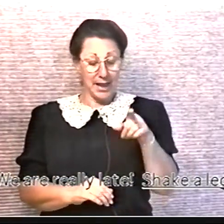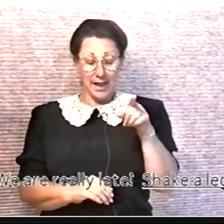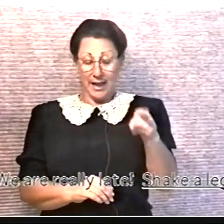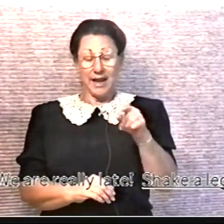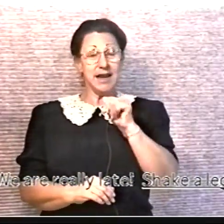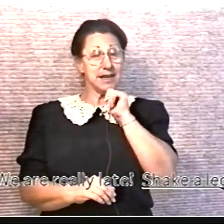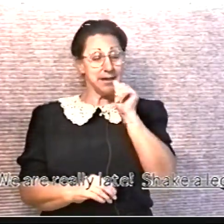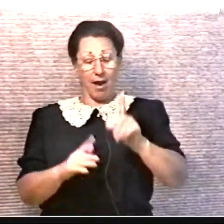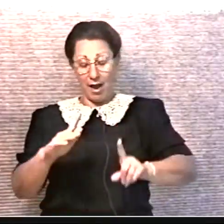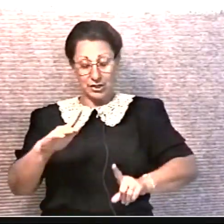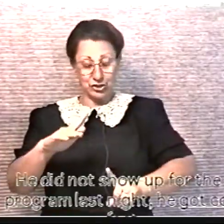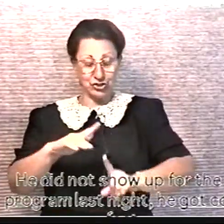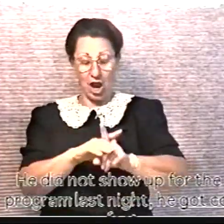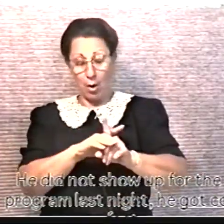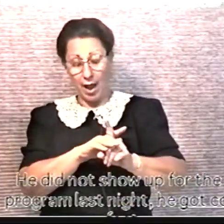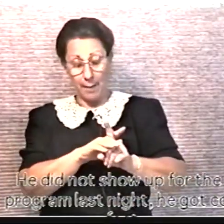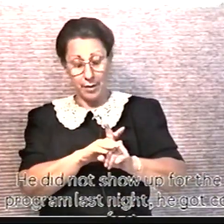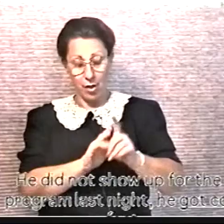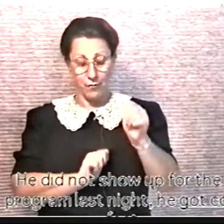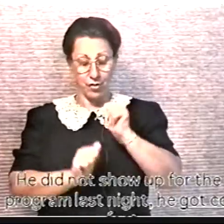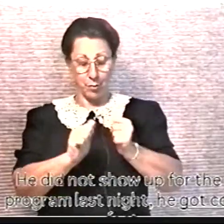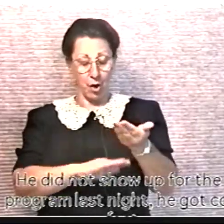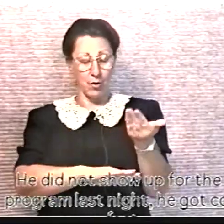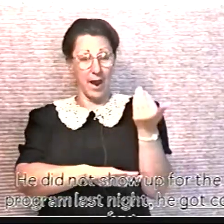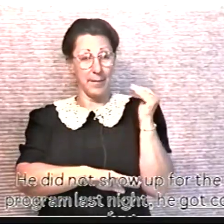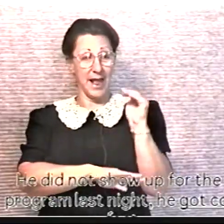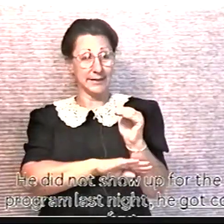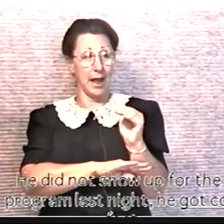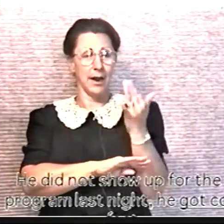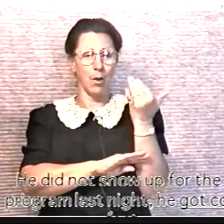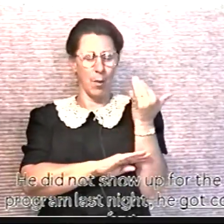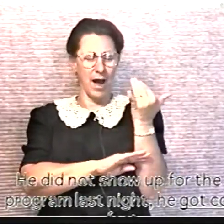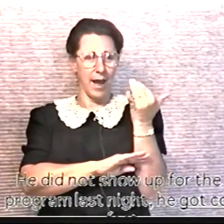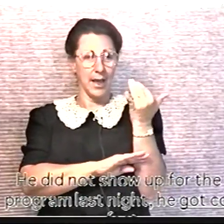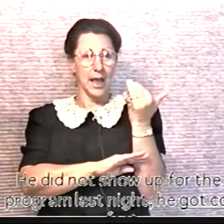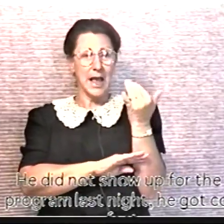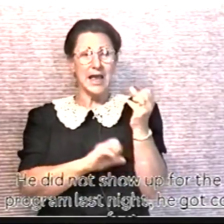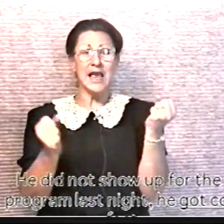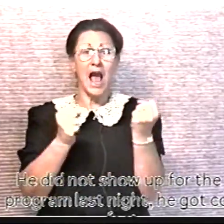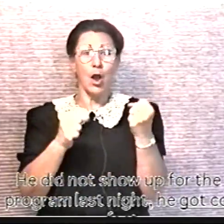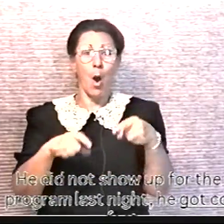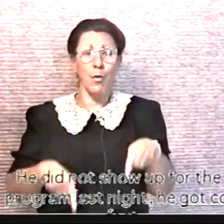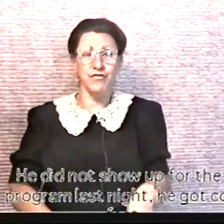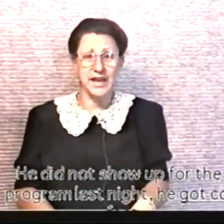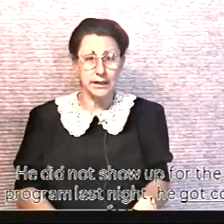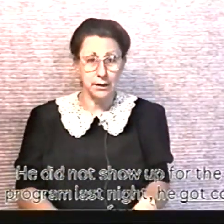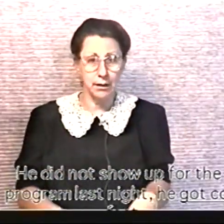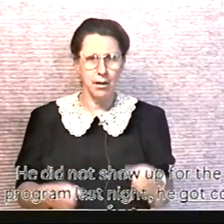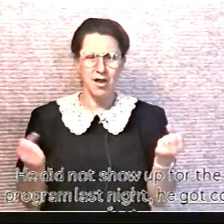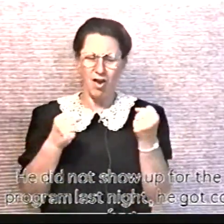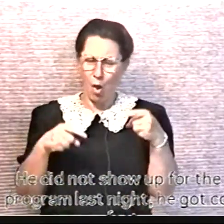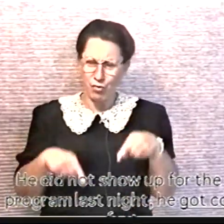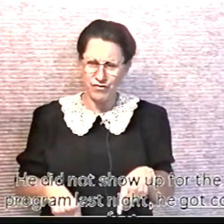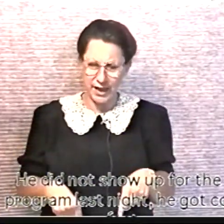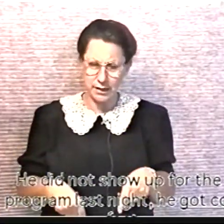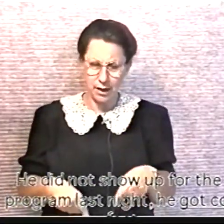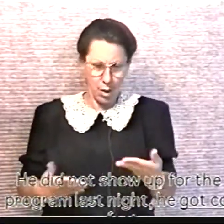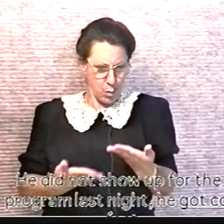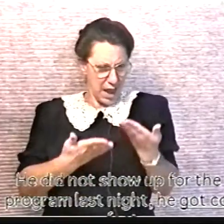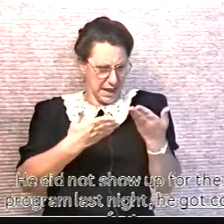He did not show up for the program last night. Why? He had cold feet. Cold feet? Well, get him